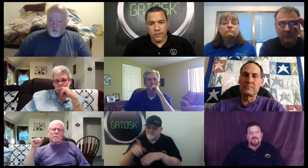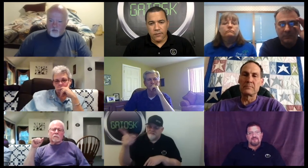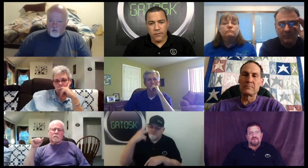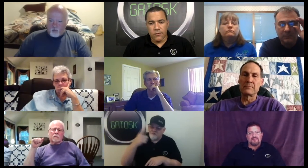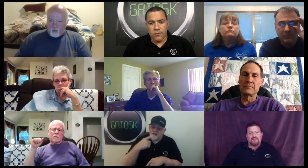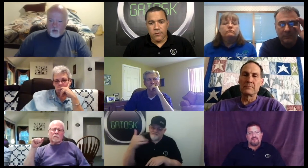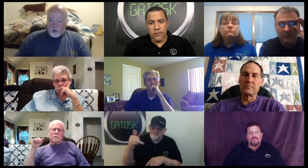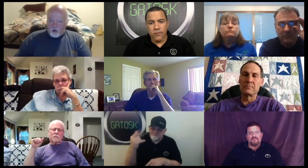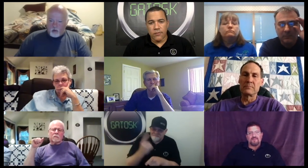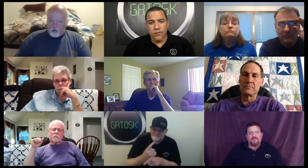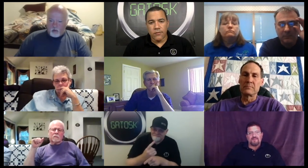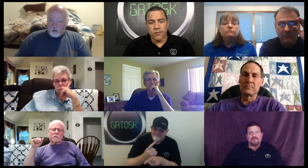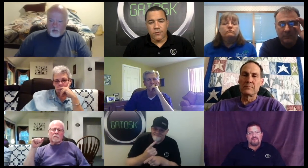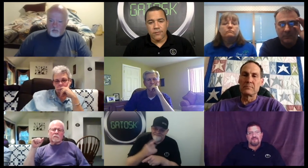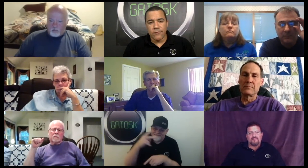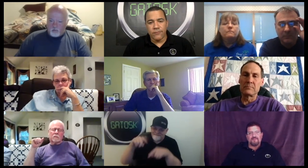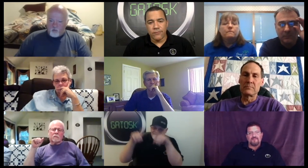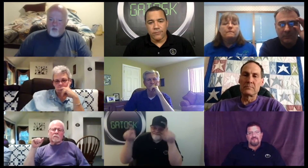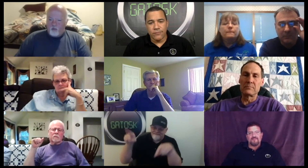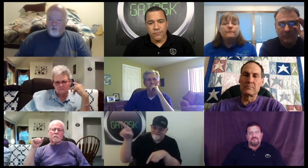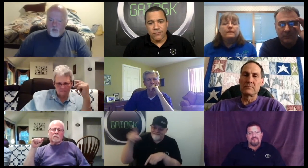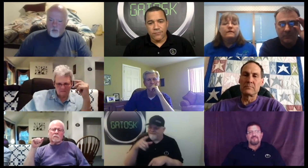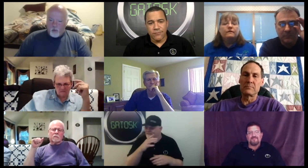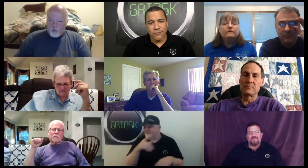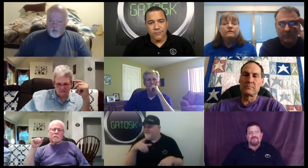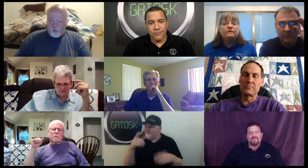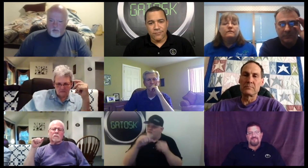like McDonald's, you see the arches,